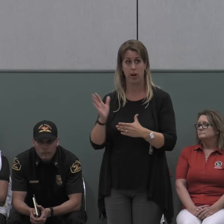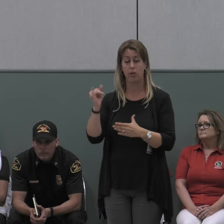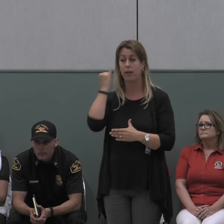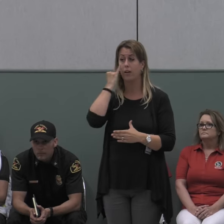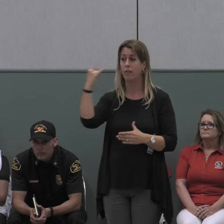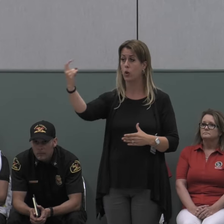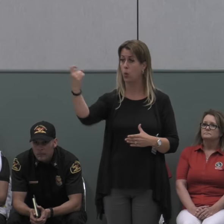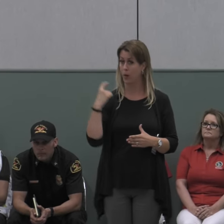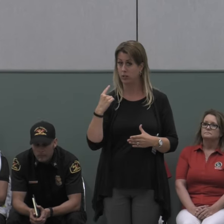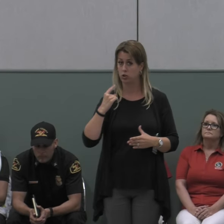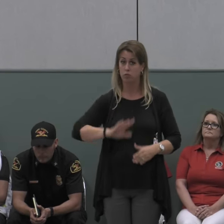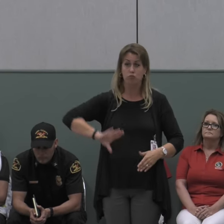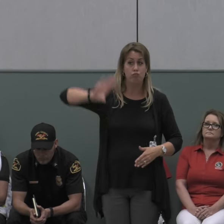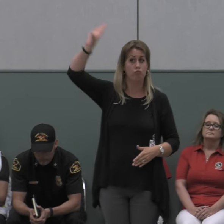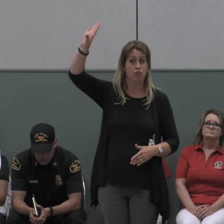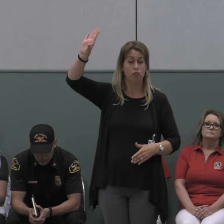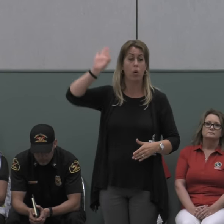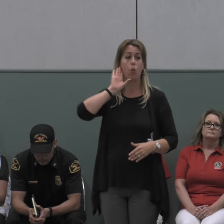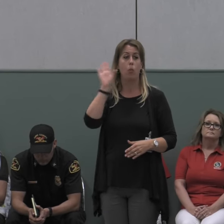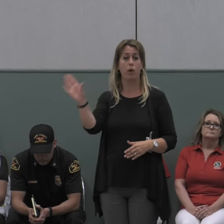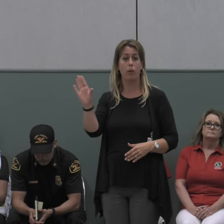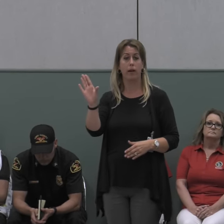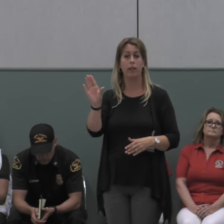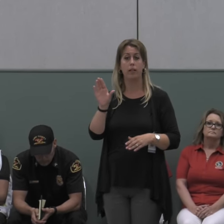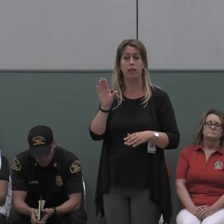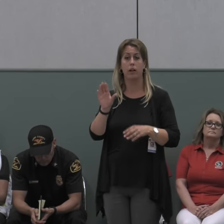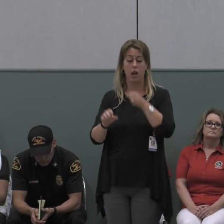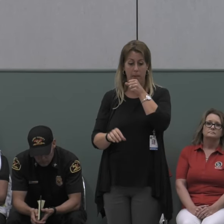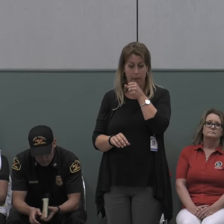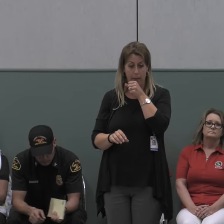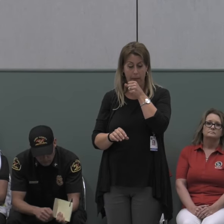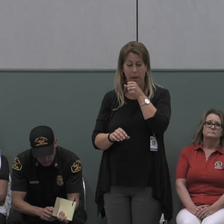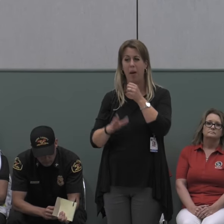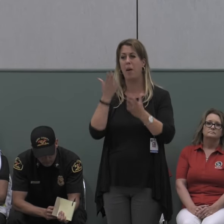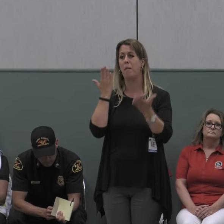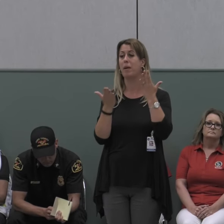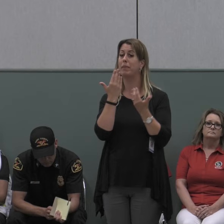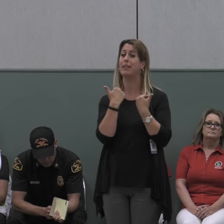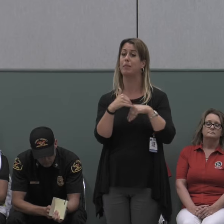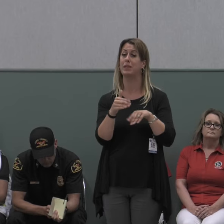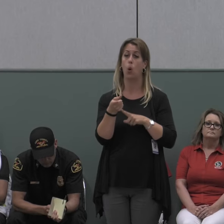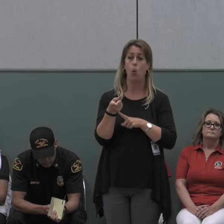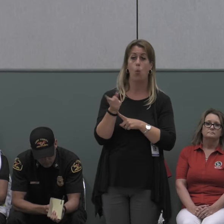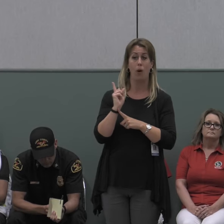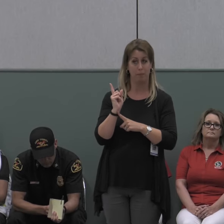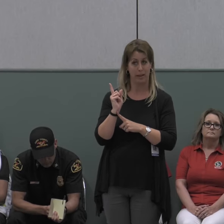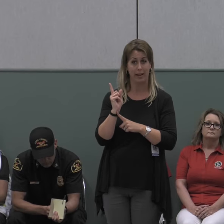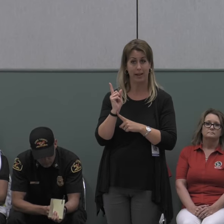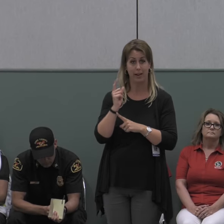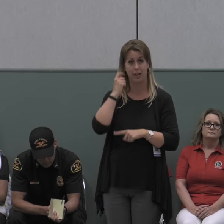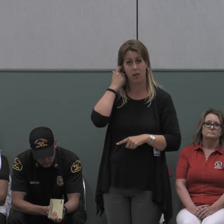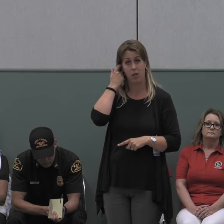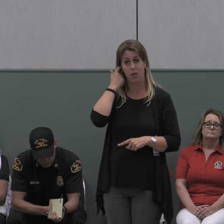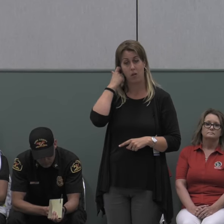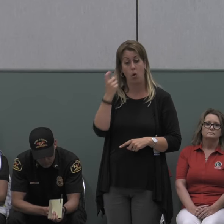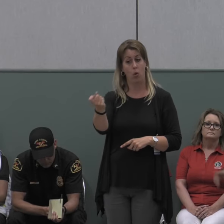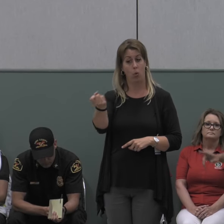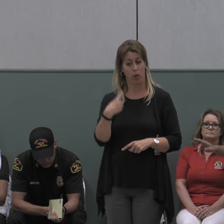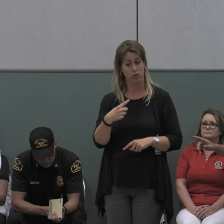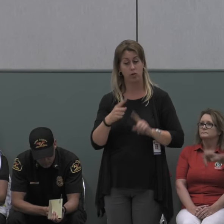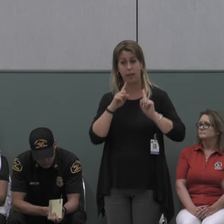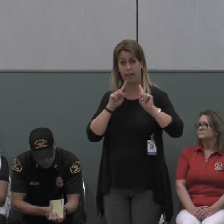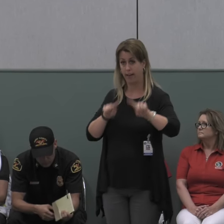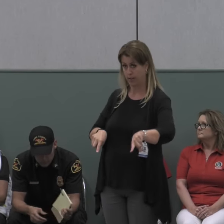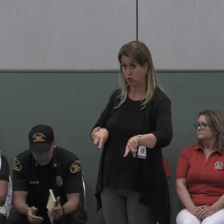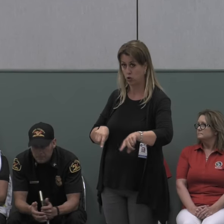your hand. We'll send over a person to talk. At least about a minute of a question, if we can, per question and answer. We will